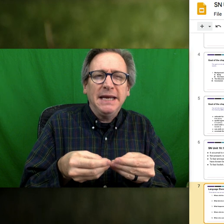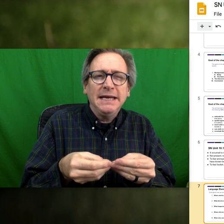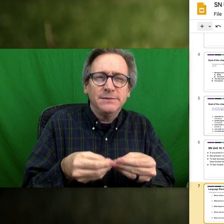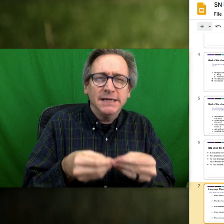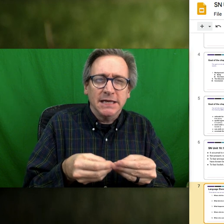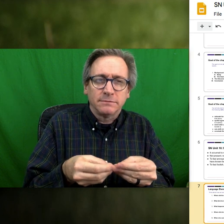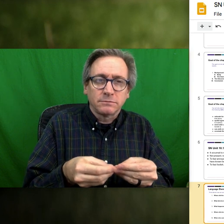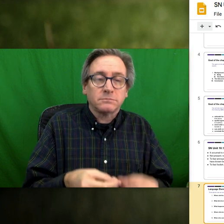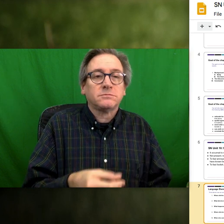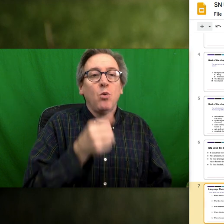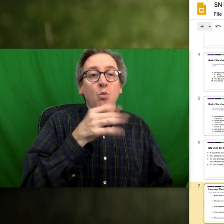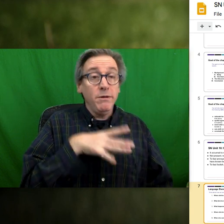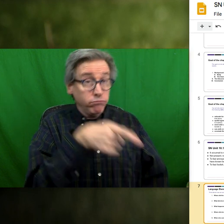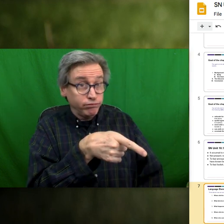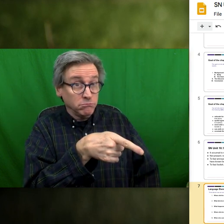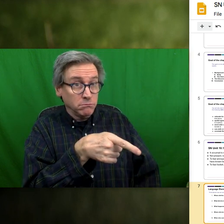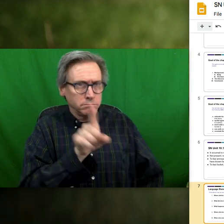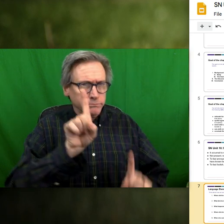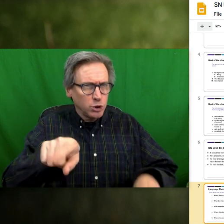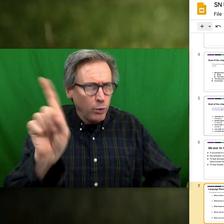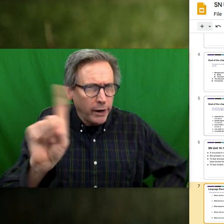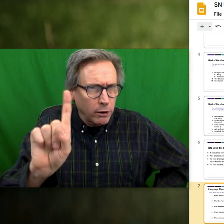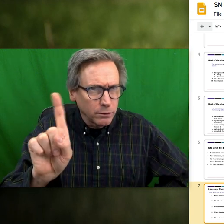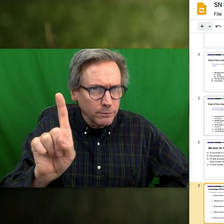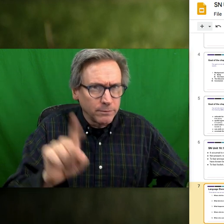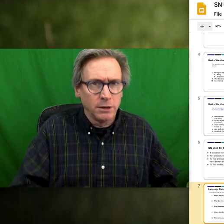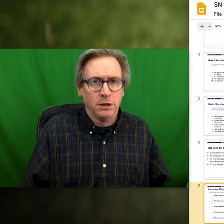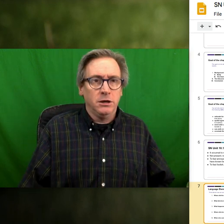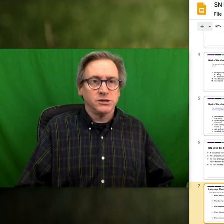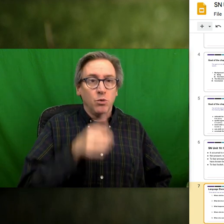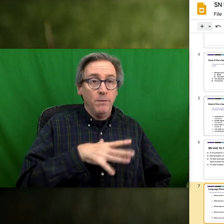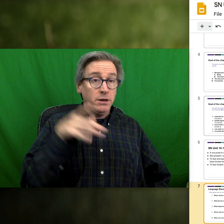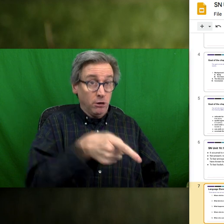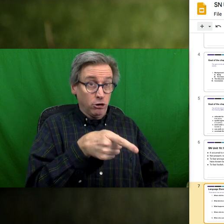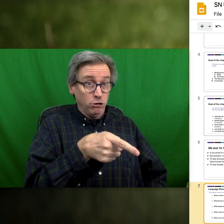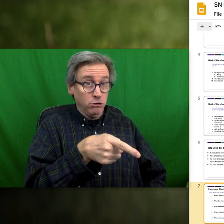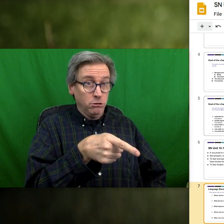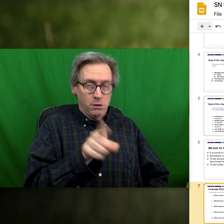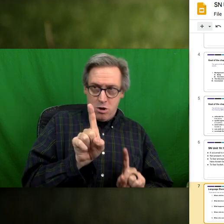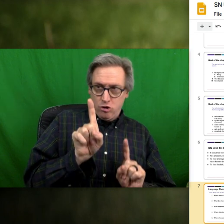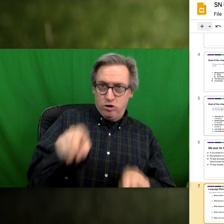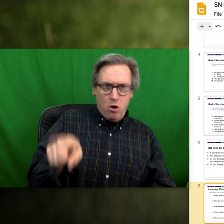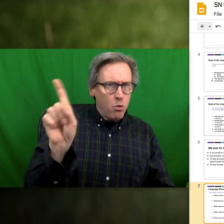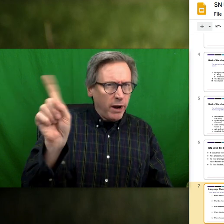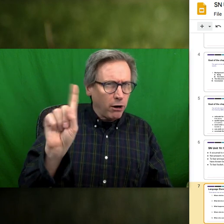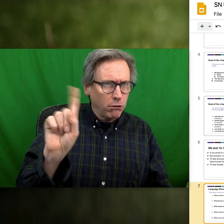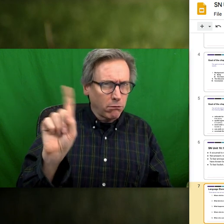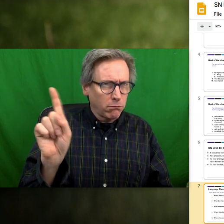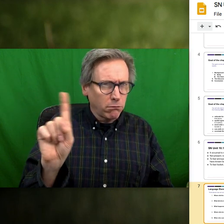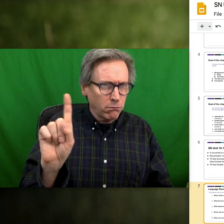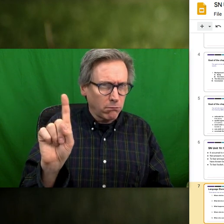There's a piece missing. Woman, go where? So woman, her, go